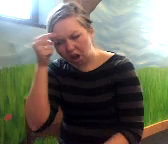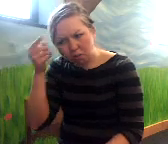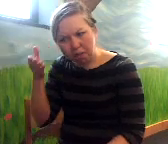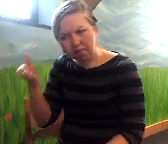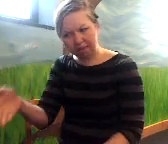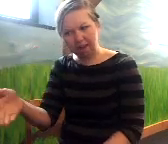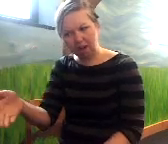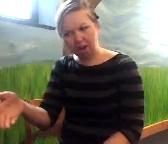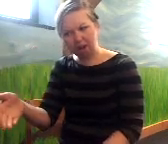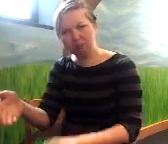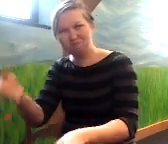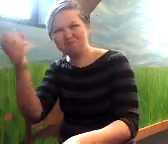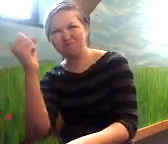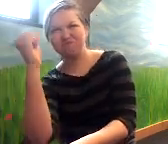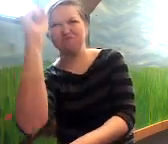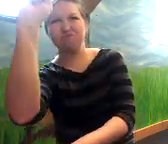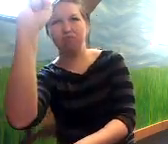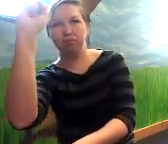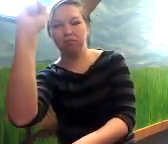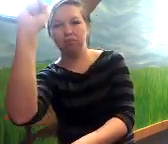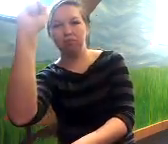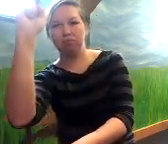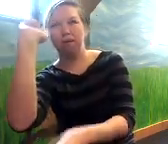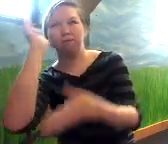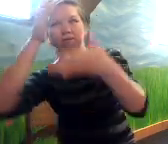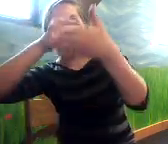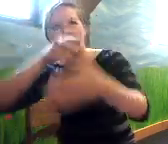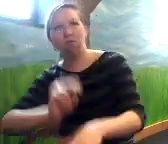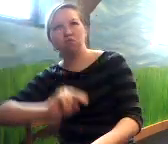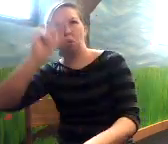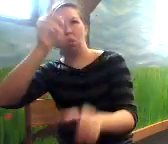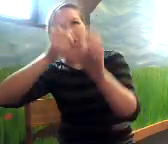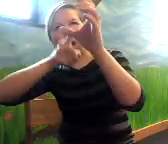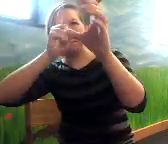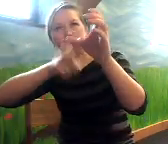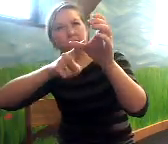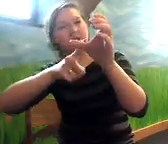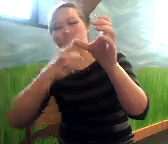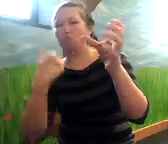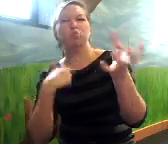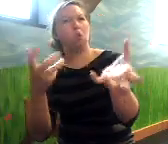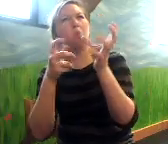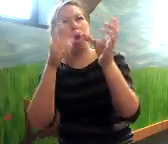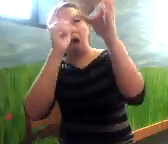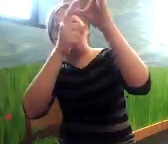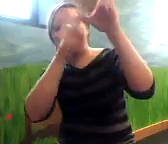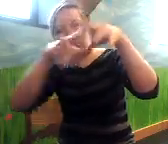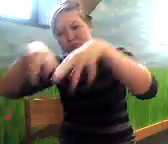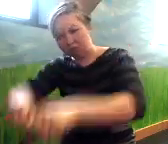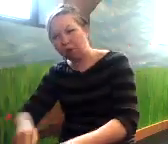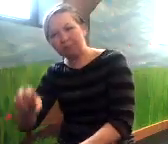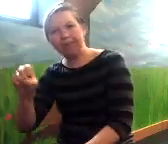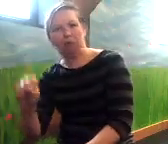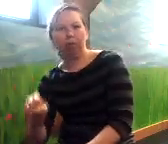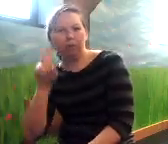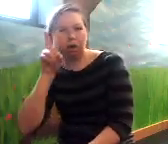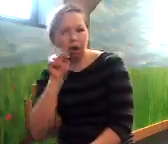under Eisenhower and JFK, we have the Vietnamese doing the primary fighting, and they're